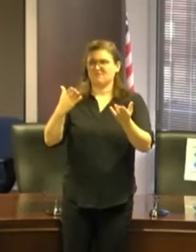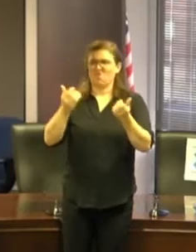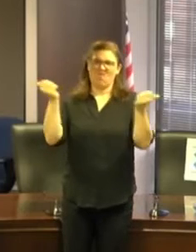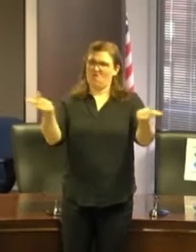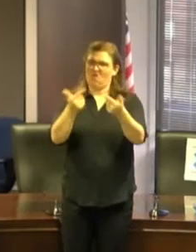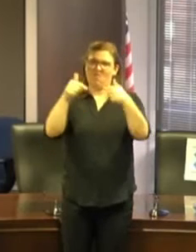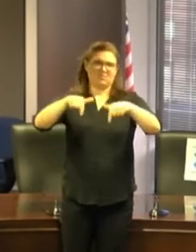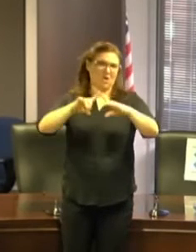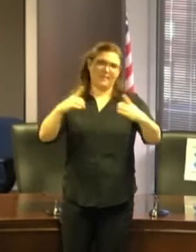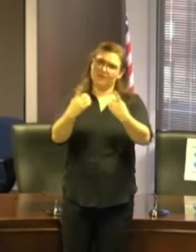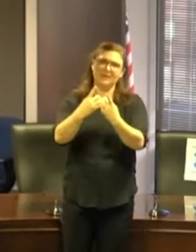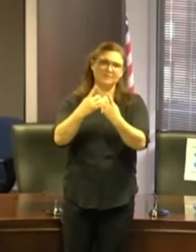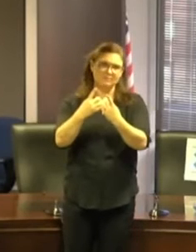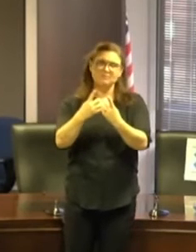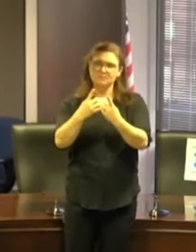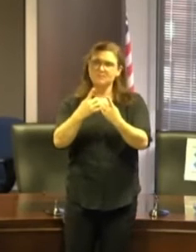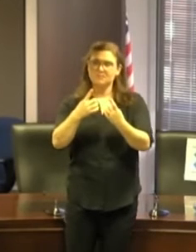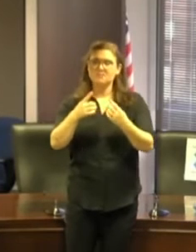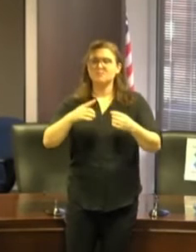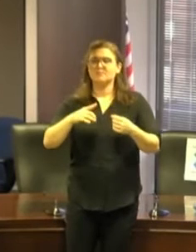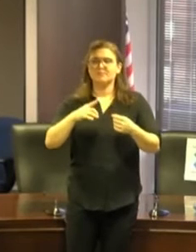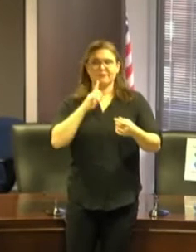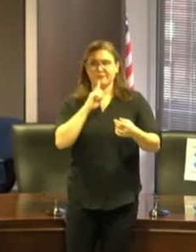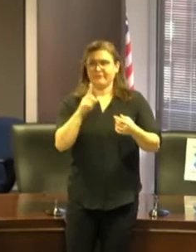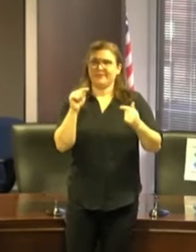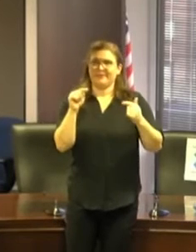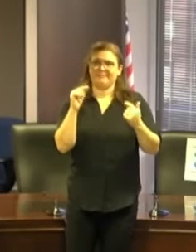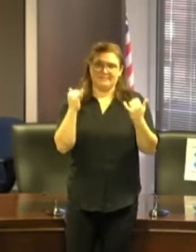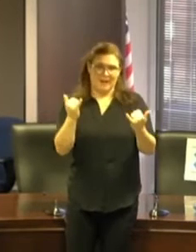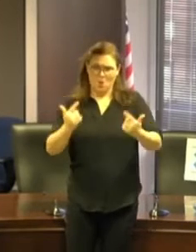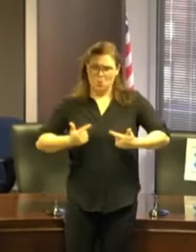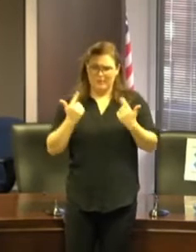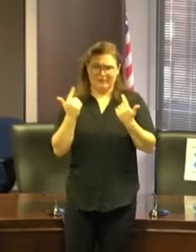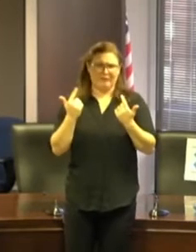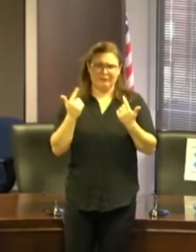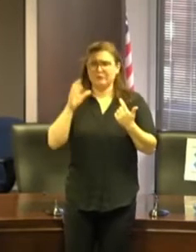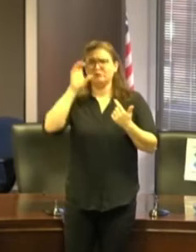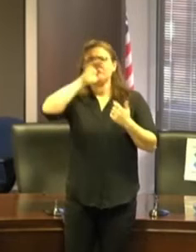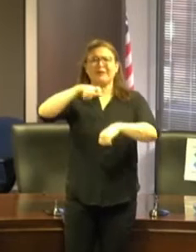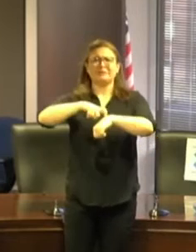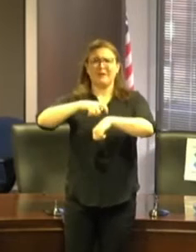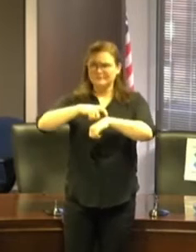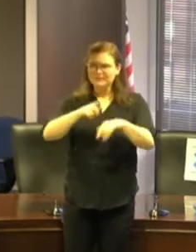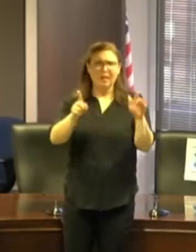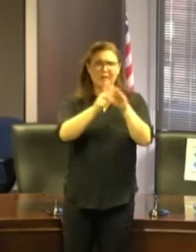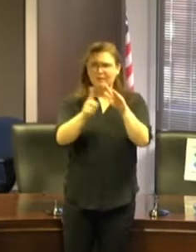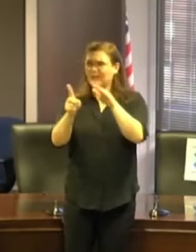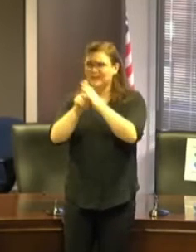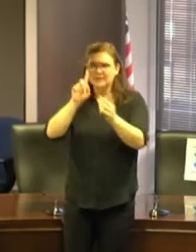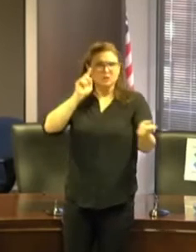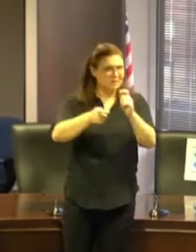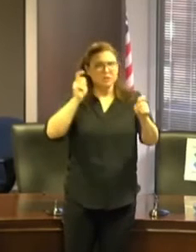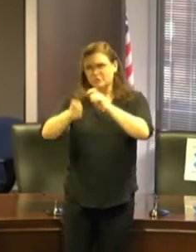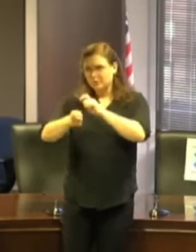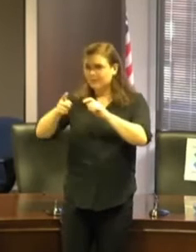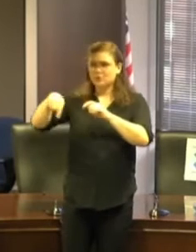for all the unusual times that we're in and the requirements and challenges that you all have met